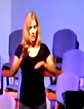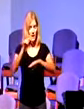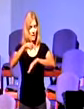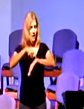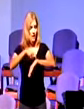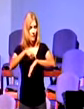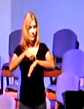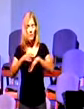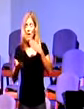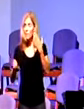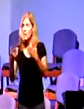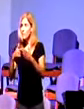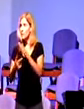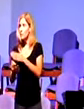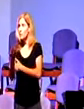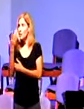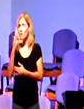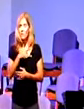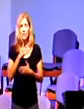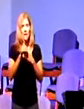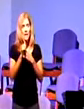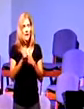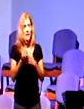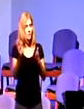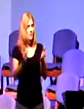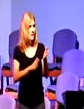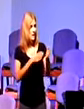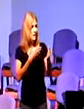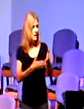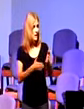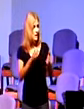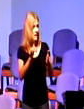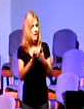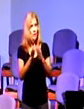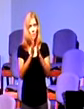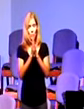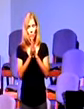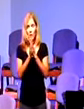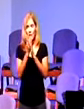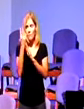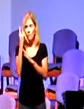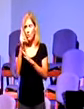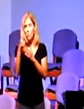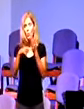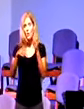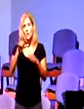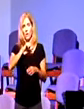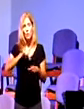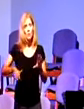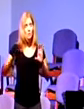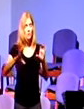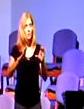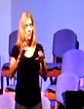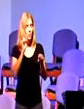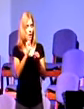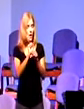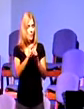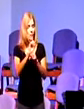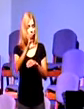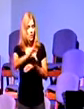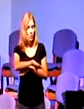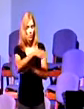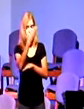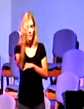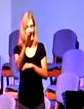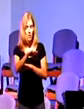time. Maybe this morning you just feel led as we're singing that to pray for what the Lord is doing through Operation Christmas